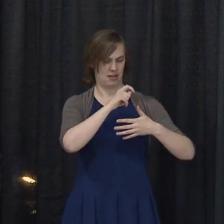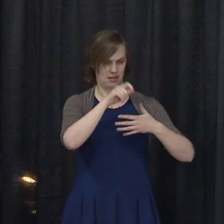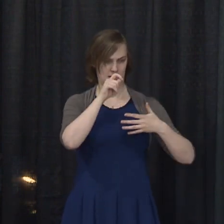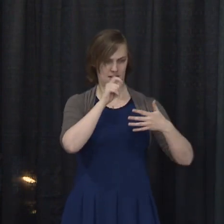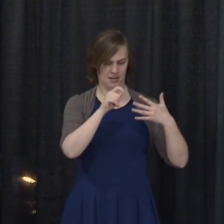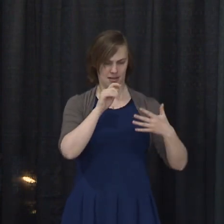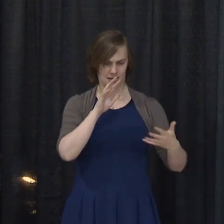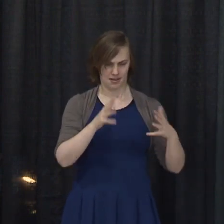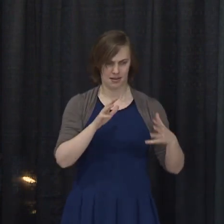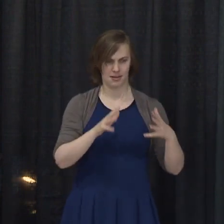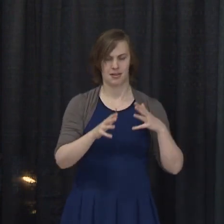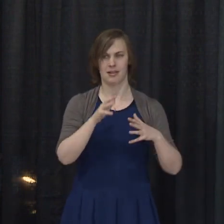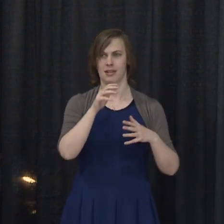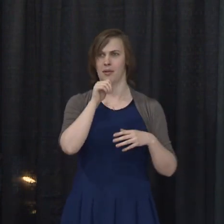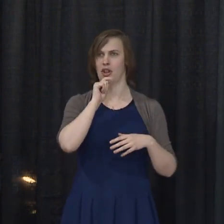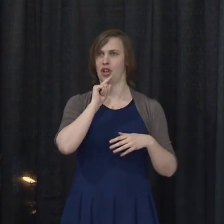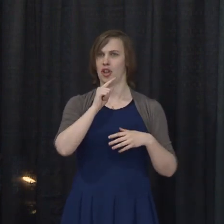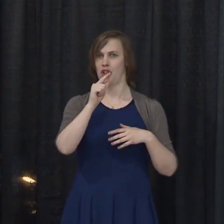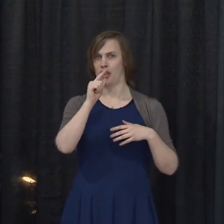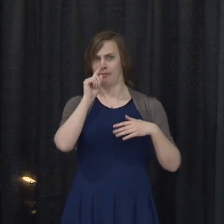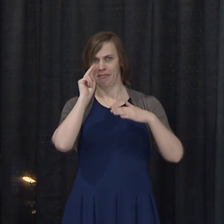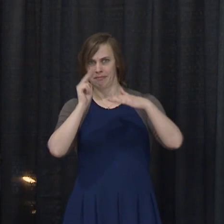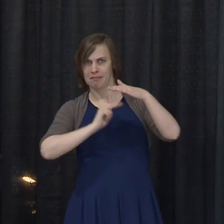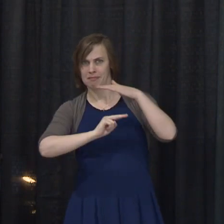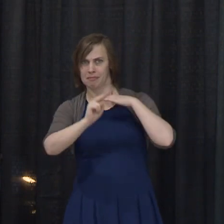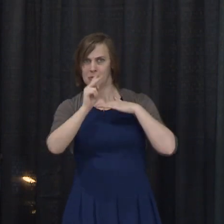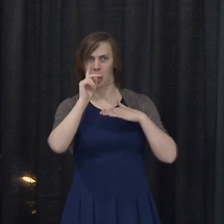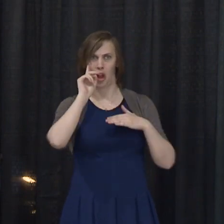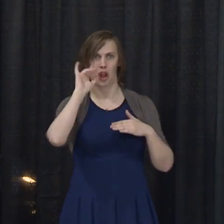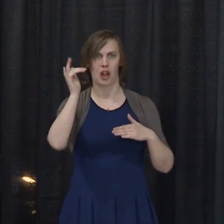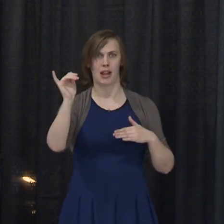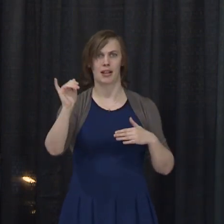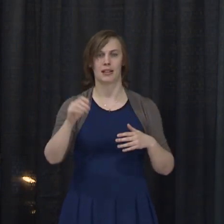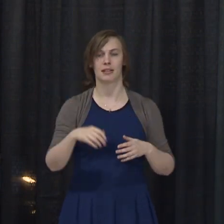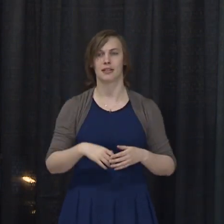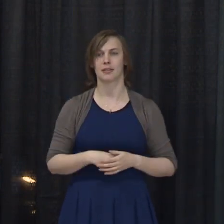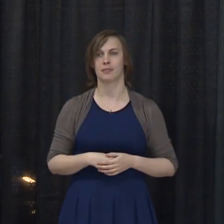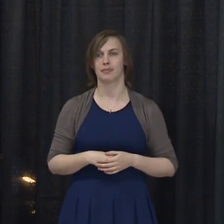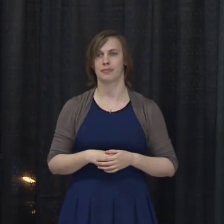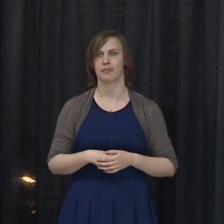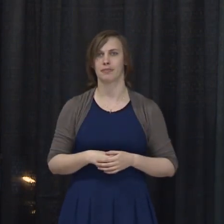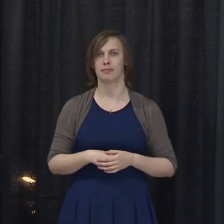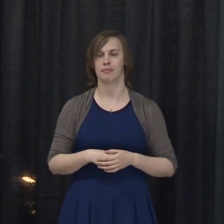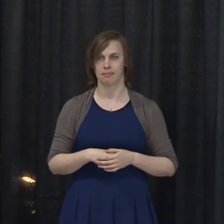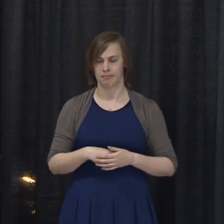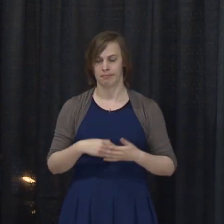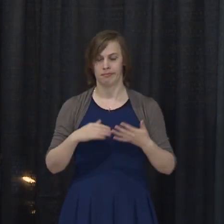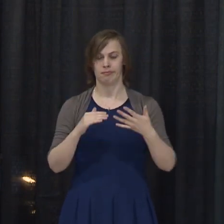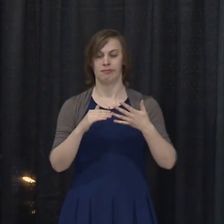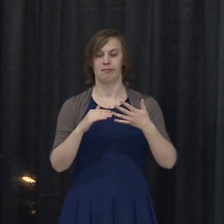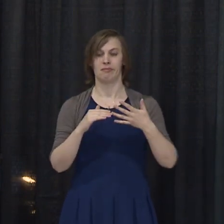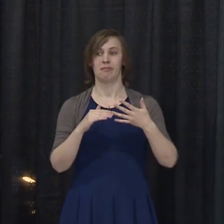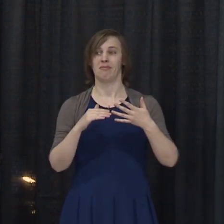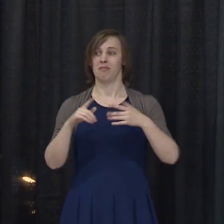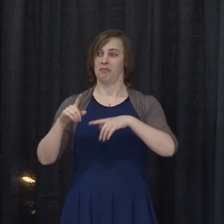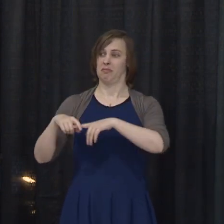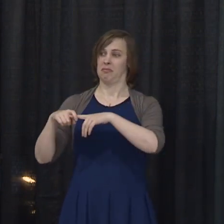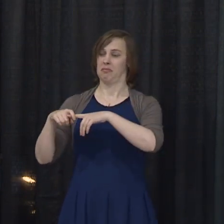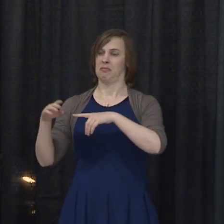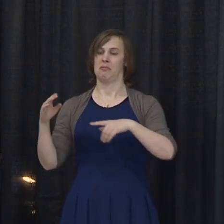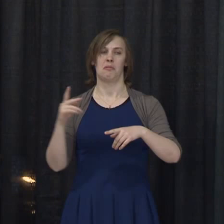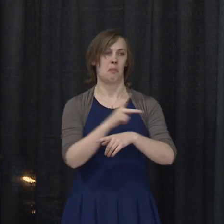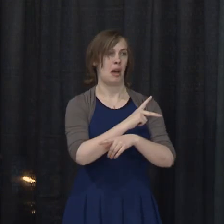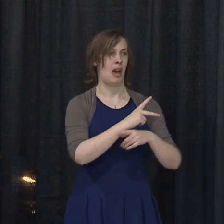incredibly shaky and uncertain hand. I eventually returned and created some of my strongest writing, but looking back on